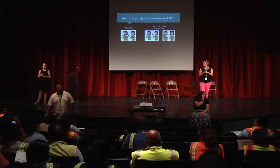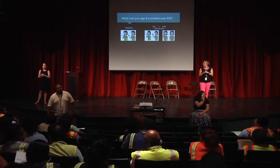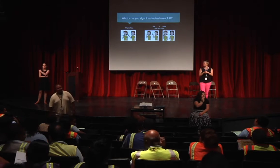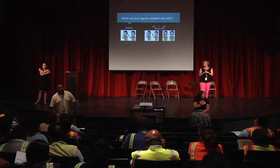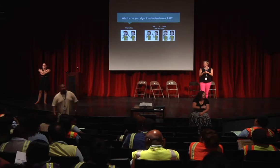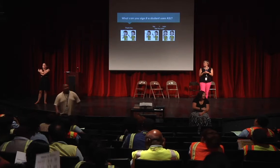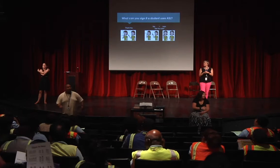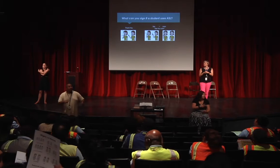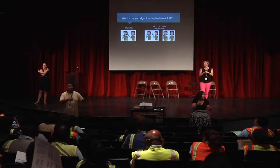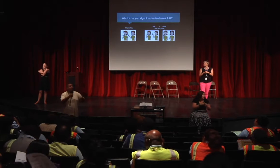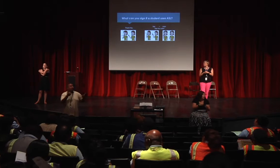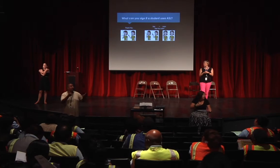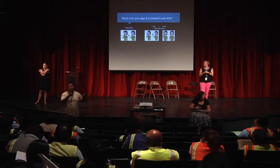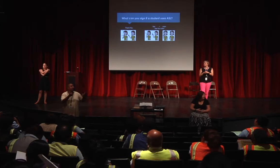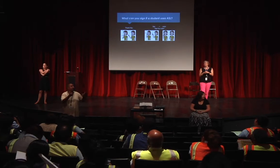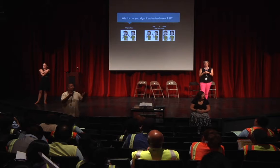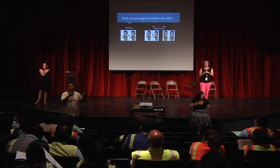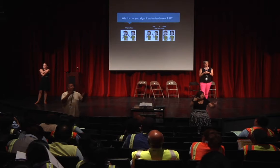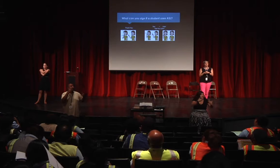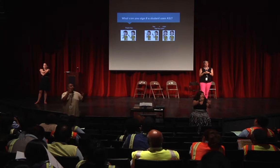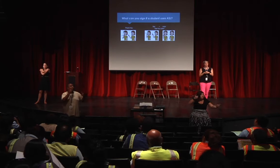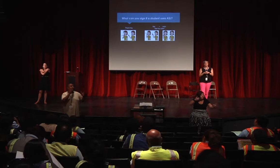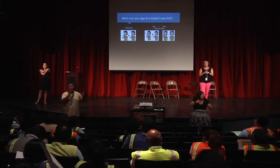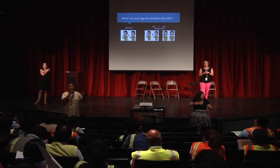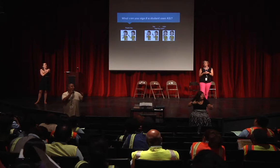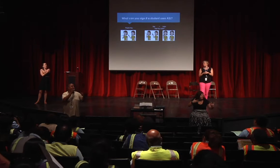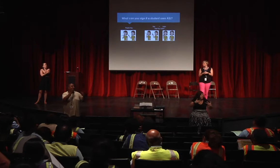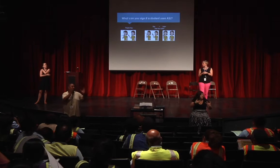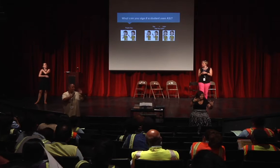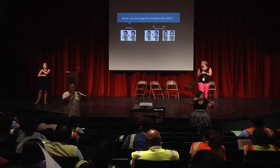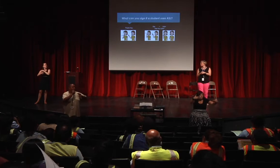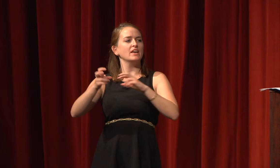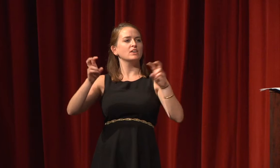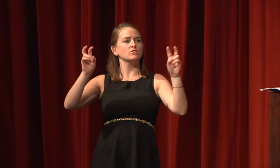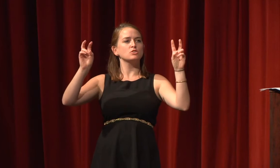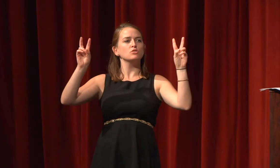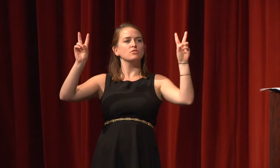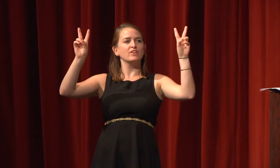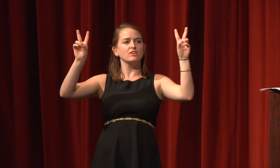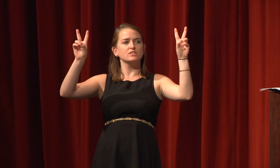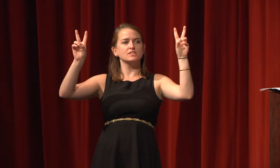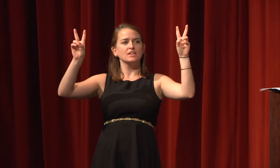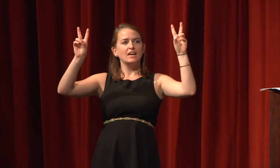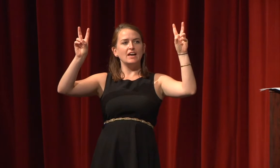Another request was for problem. So if you take your two fingers